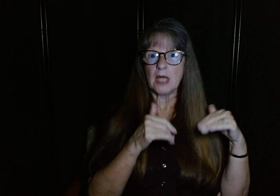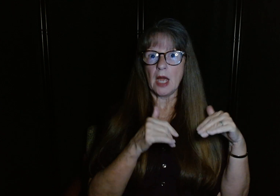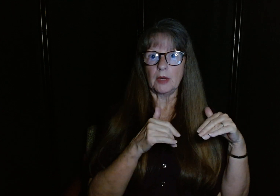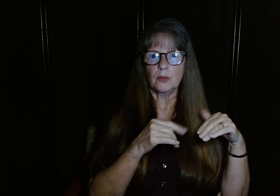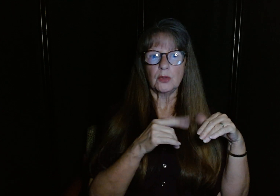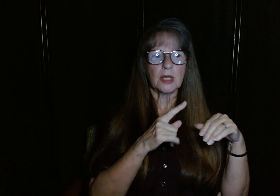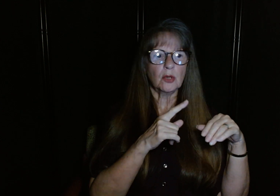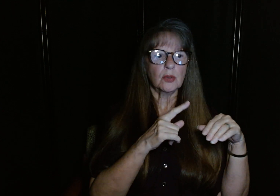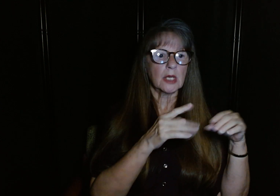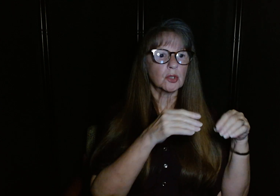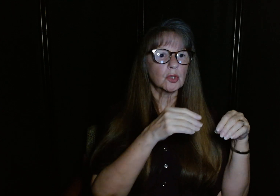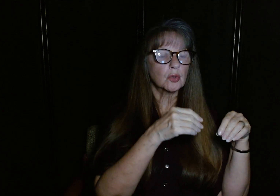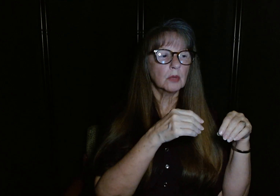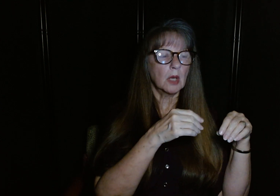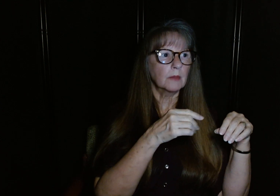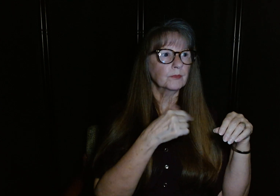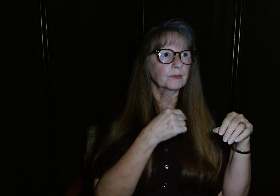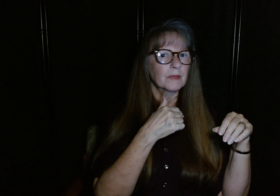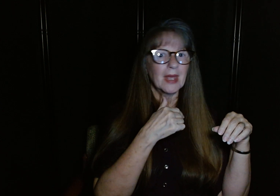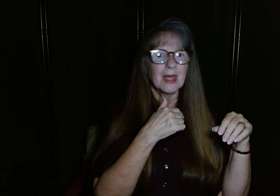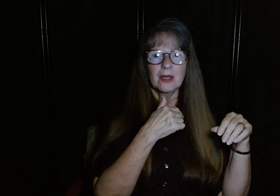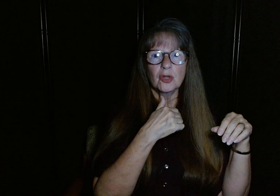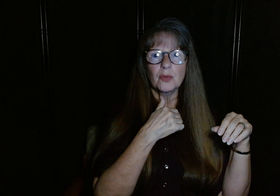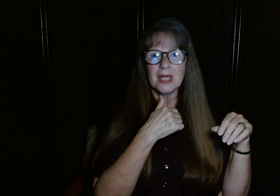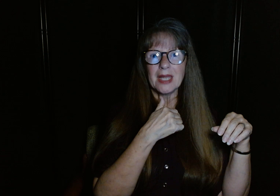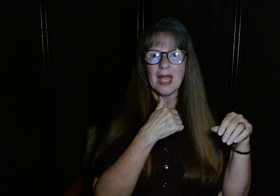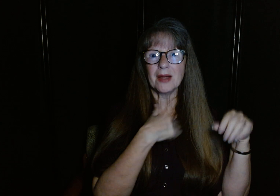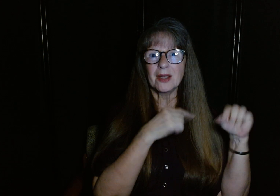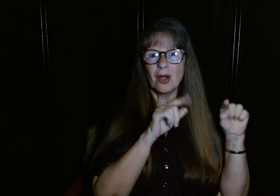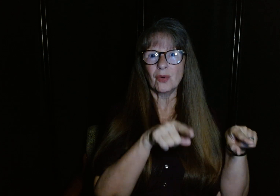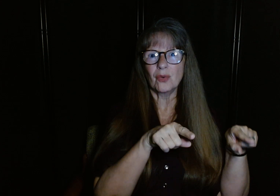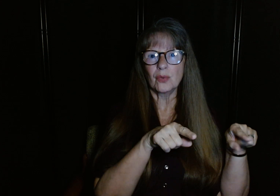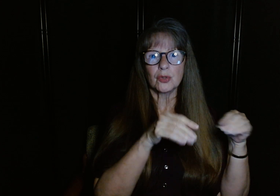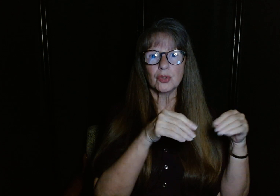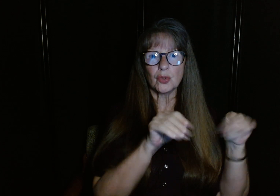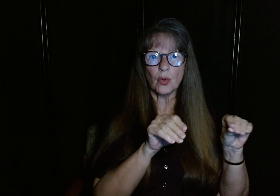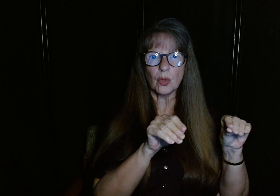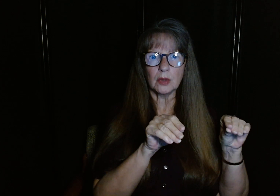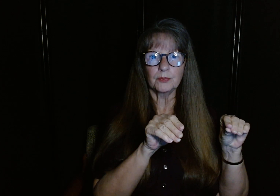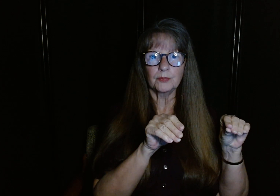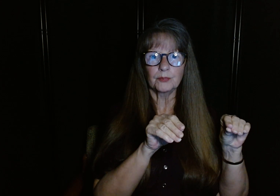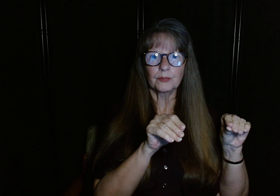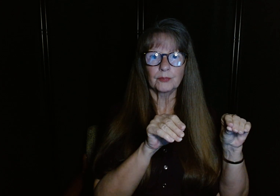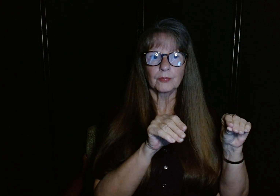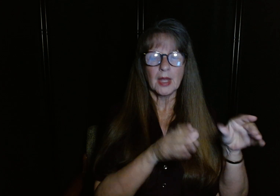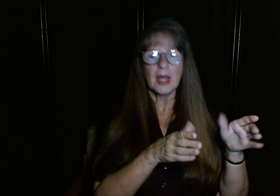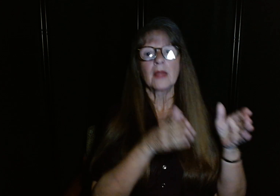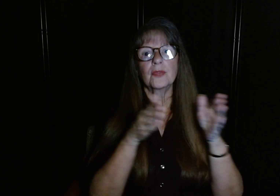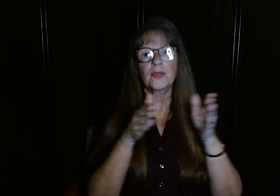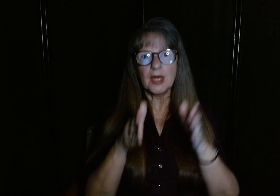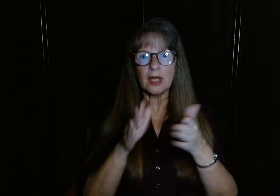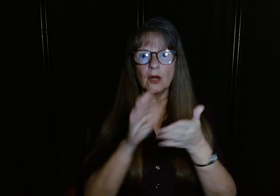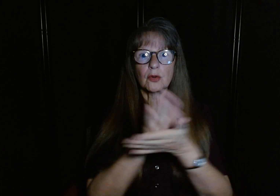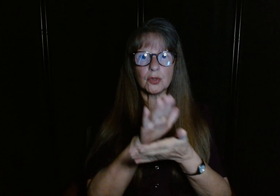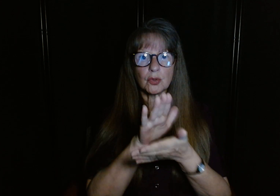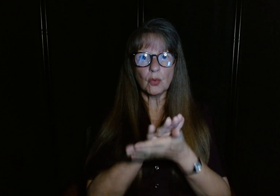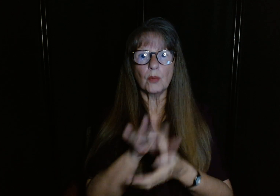timeline. Um, you would say I go store, then I go to the school, pick